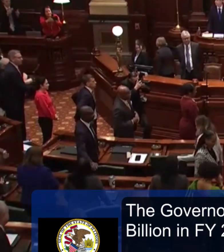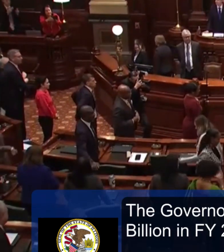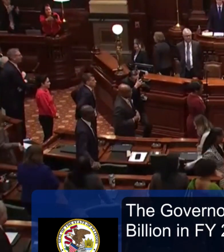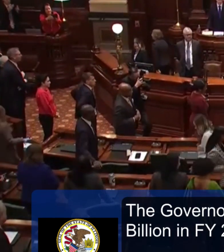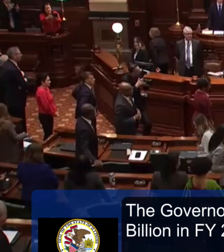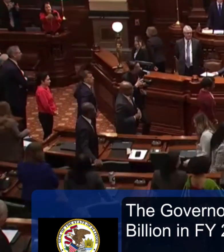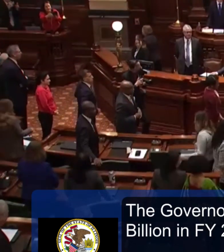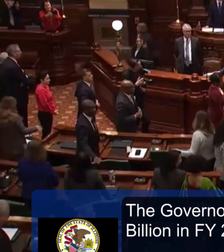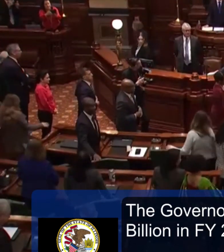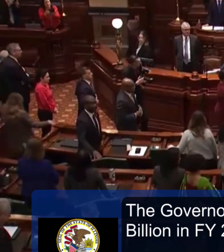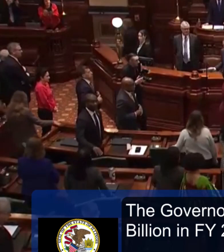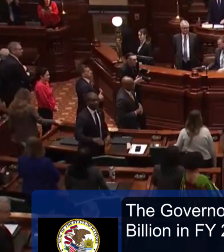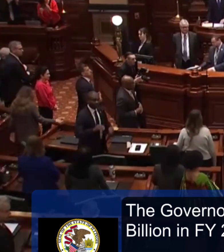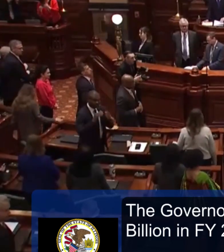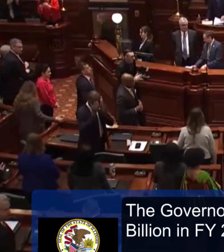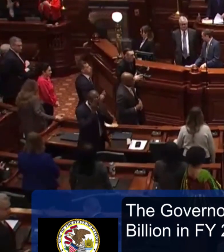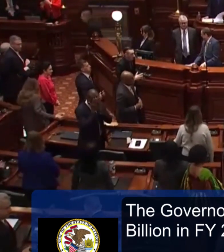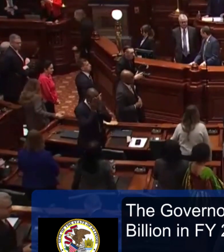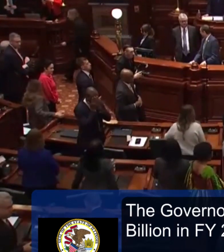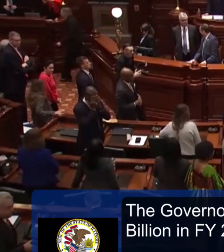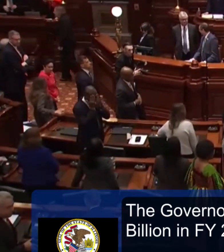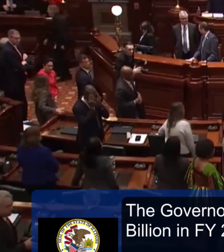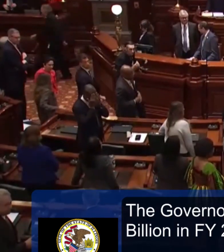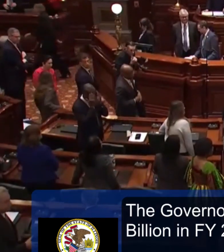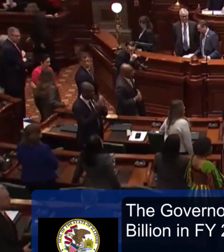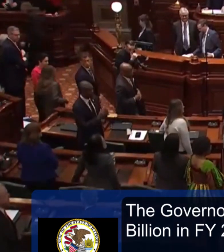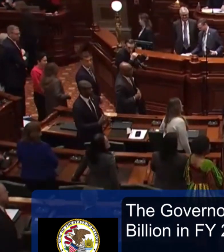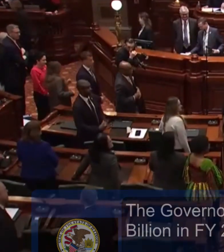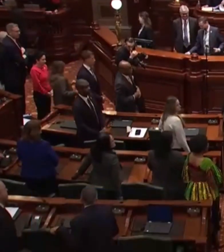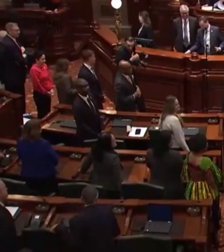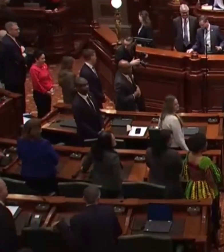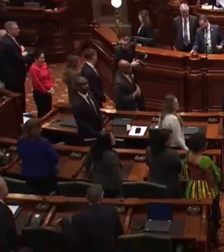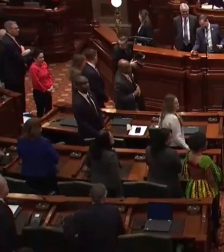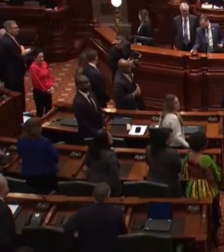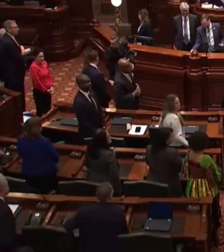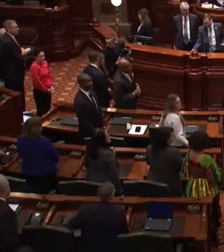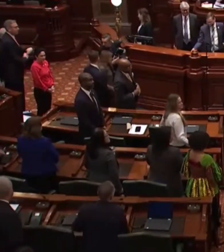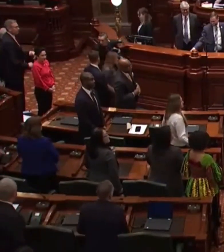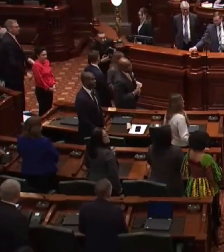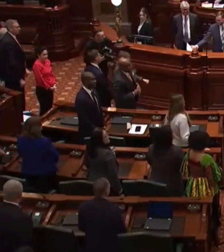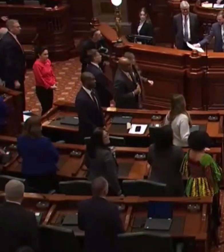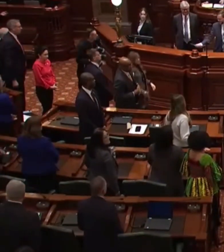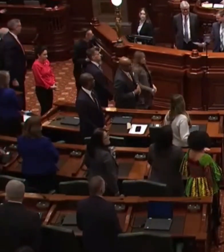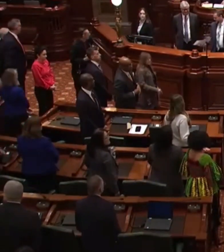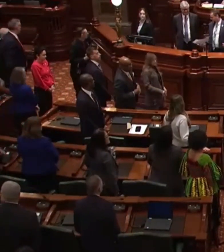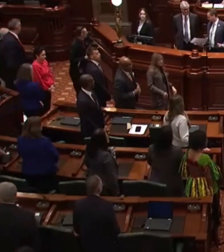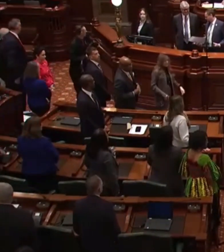President Harmon is recognized for a motion.